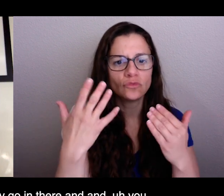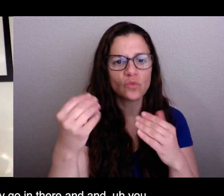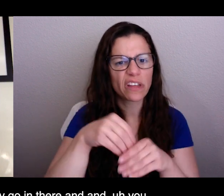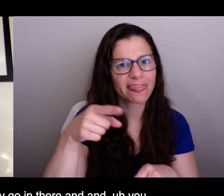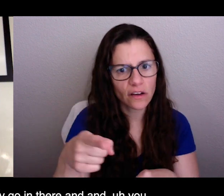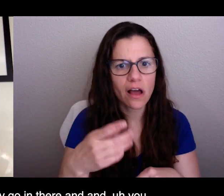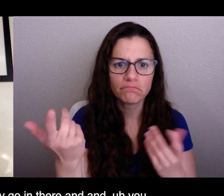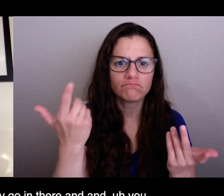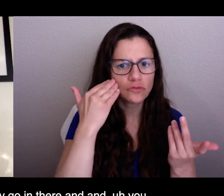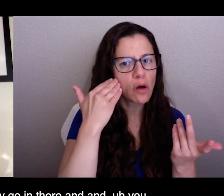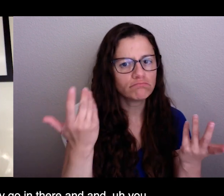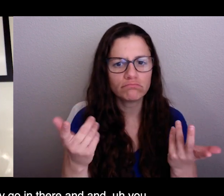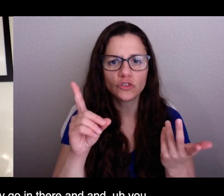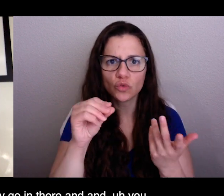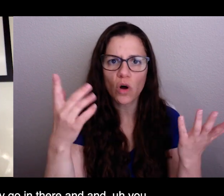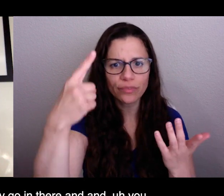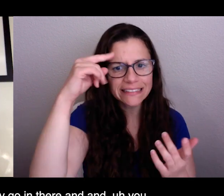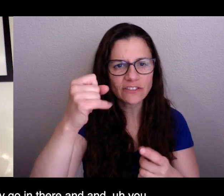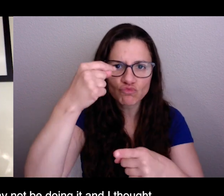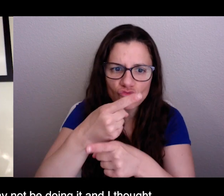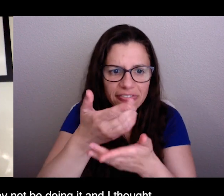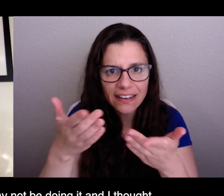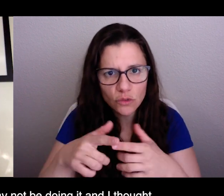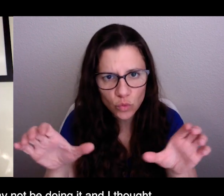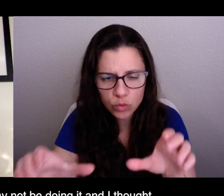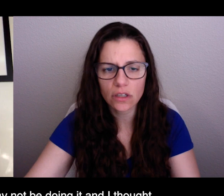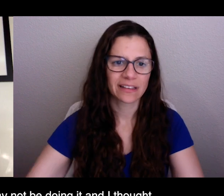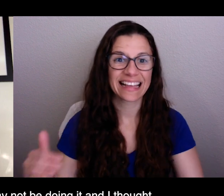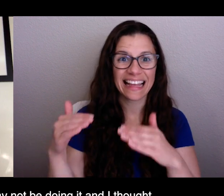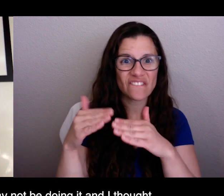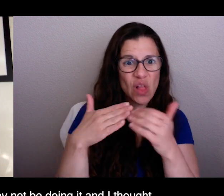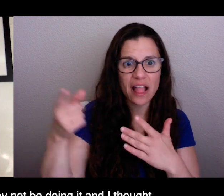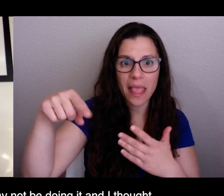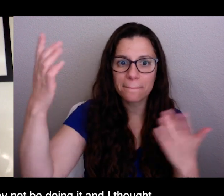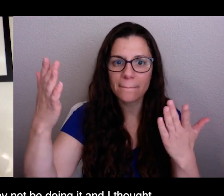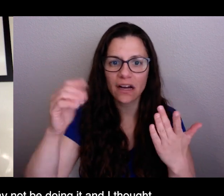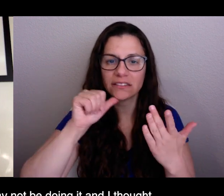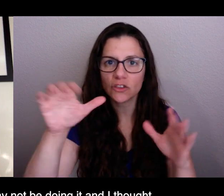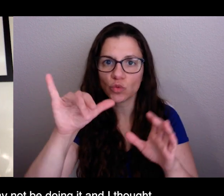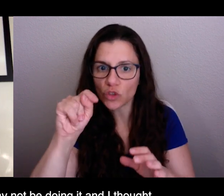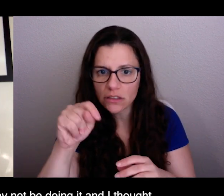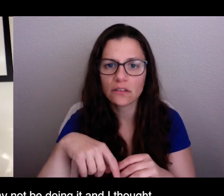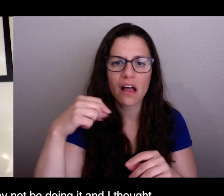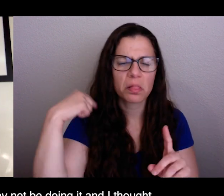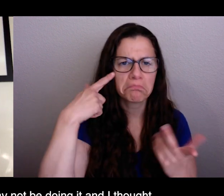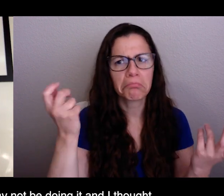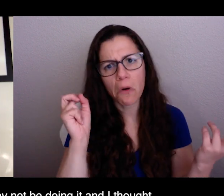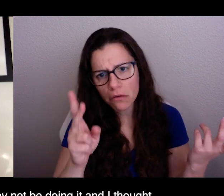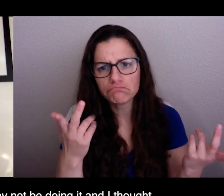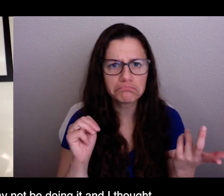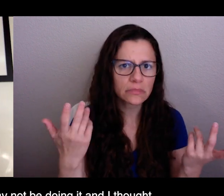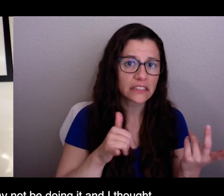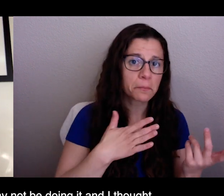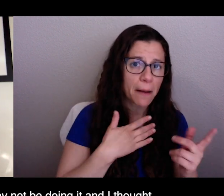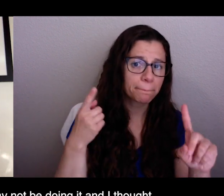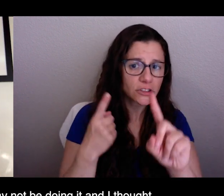you know, do what you think is the right thing to do, even though they may not be doing it. And I thought, okay, if that's